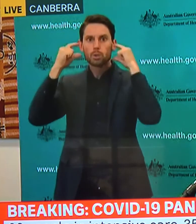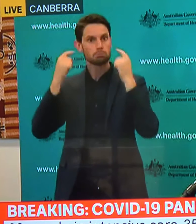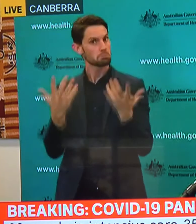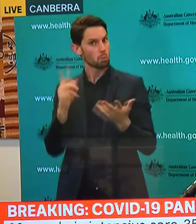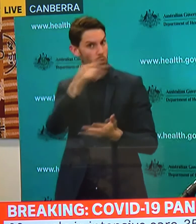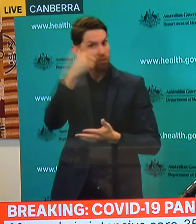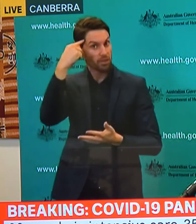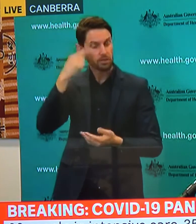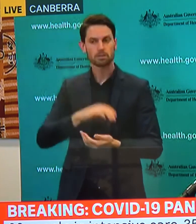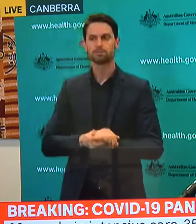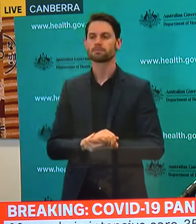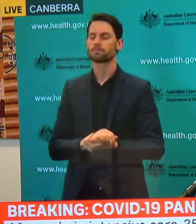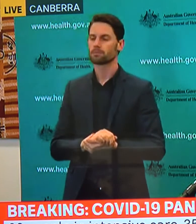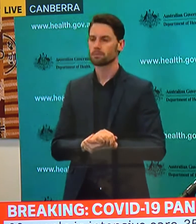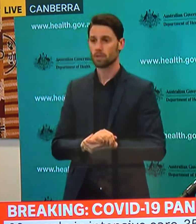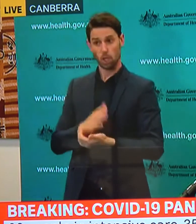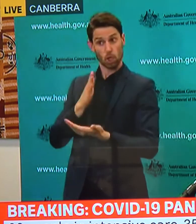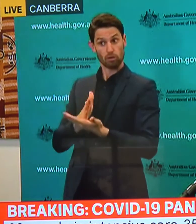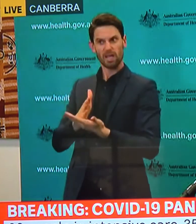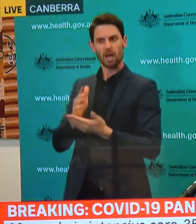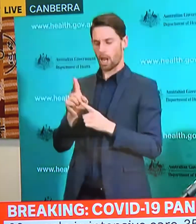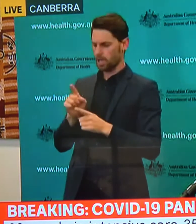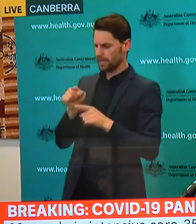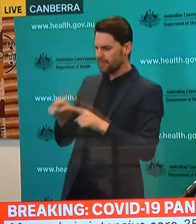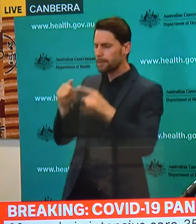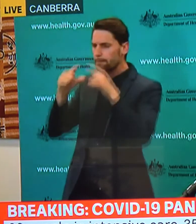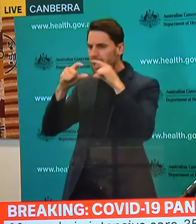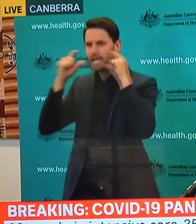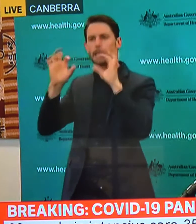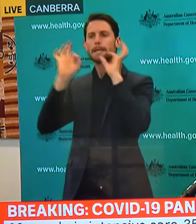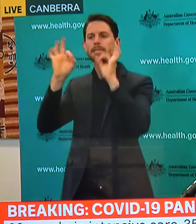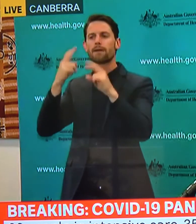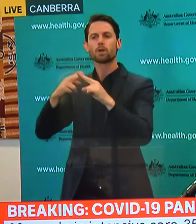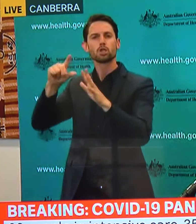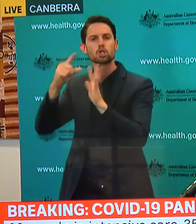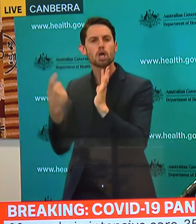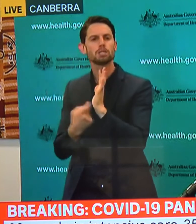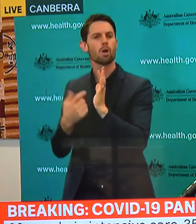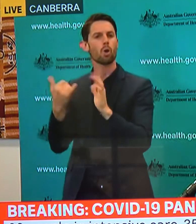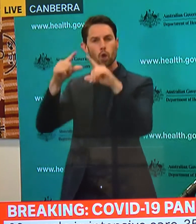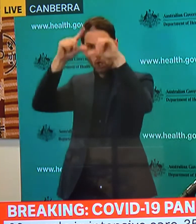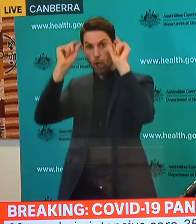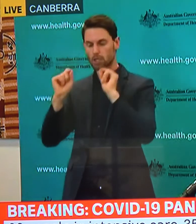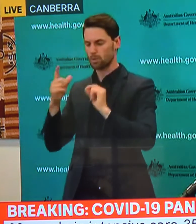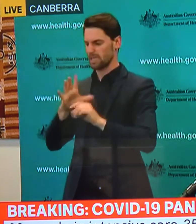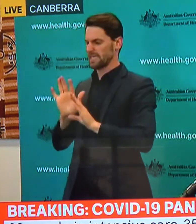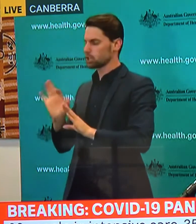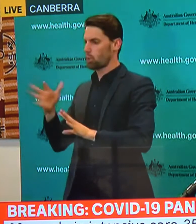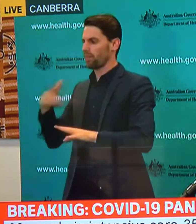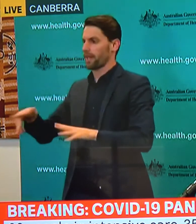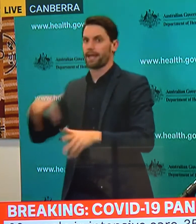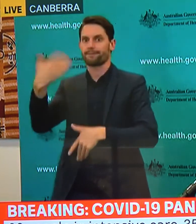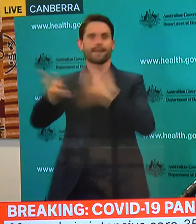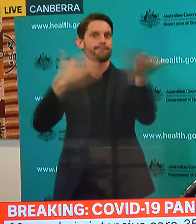medical grade masks, we really want to reserve them for our healthcare workers, our aged care workers, our disability workers, people on the front line